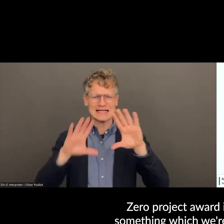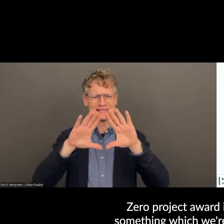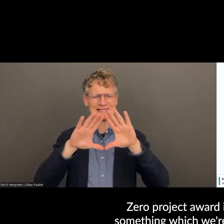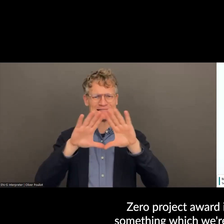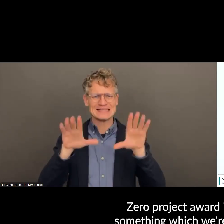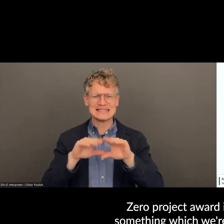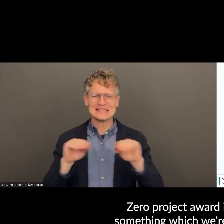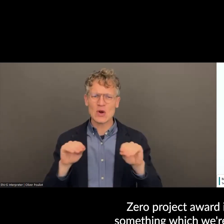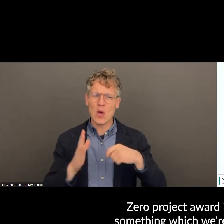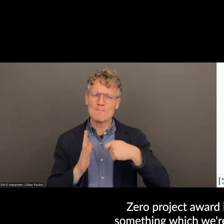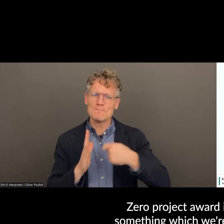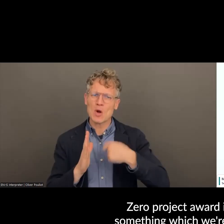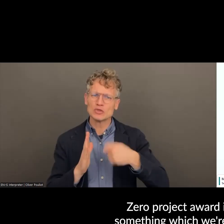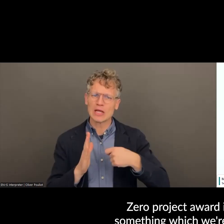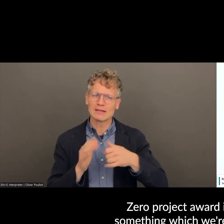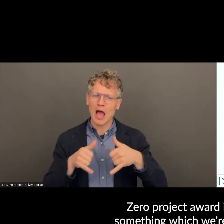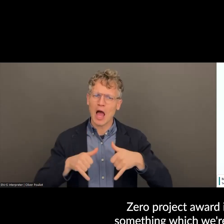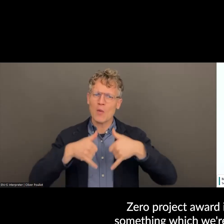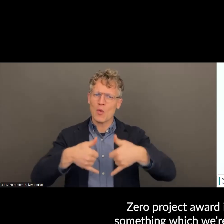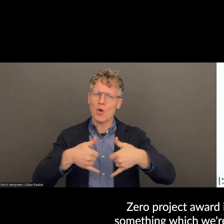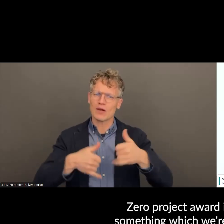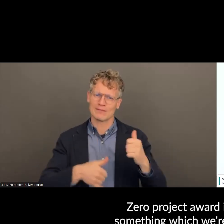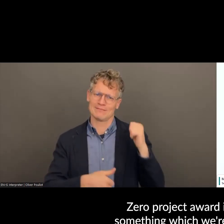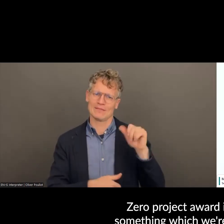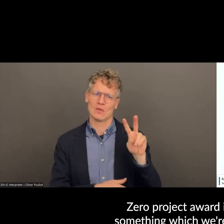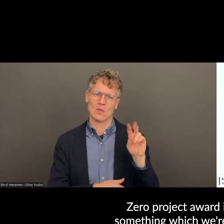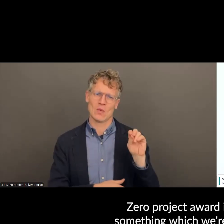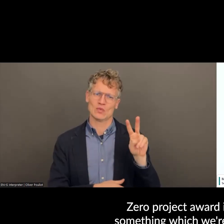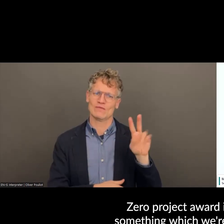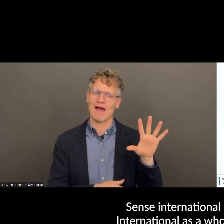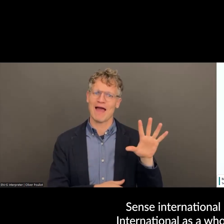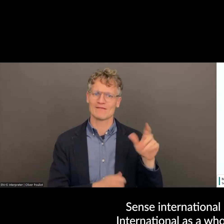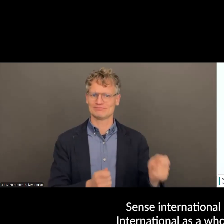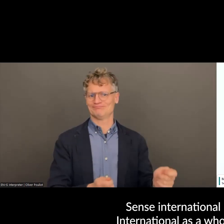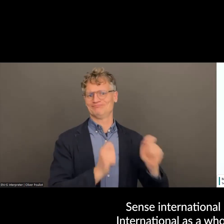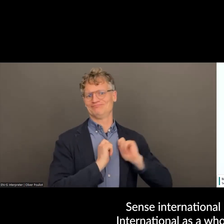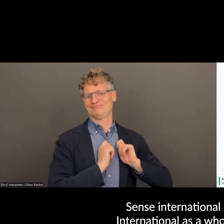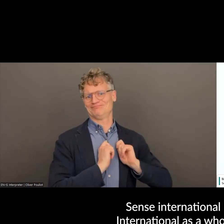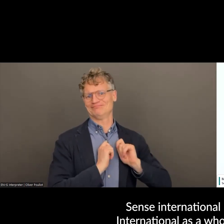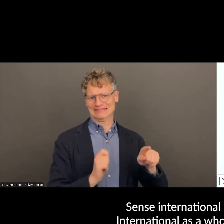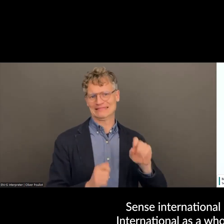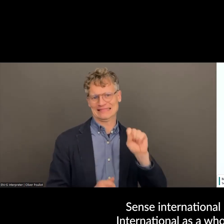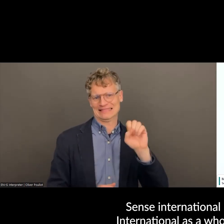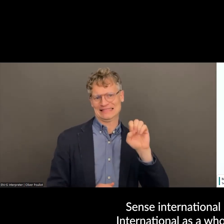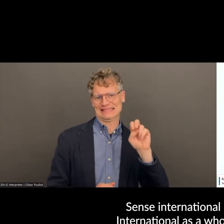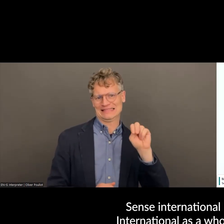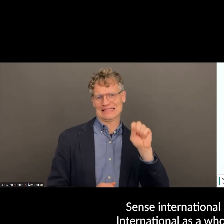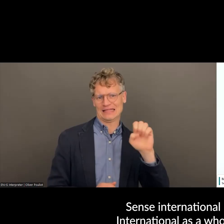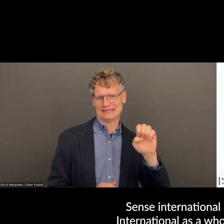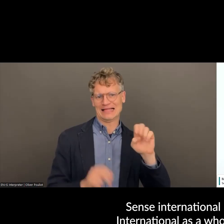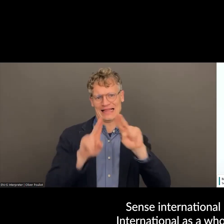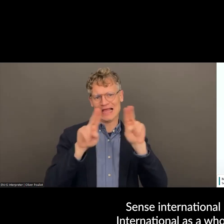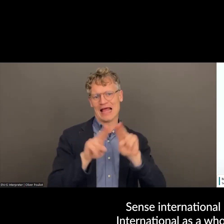in the year 2025, something which we're very proud of as Sense International Kenya and Sense International as a